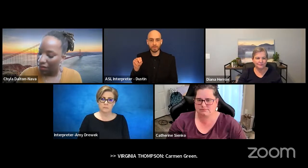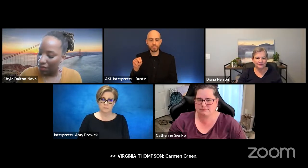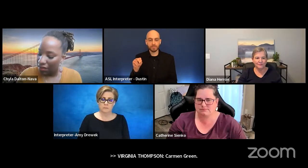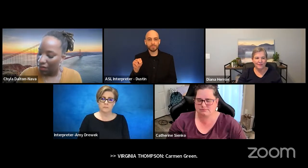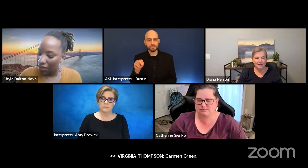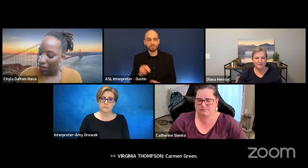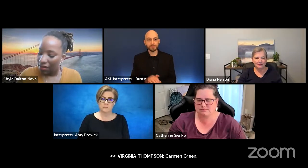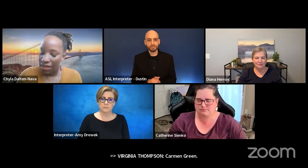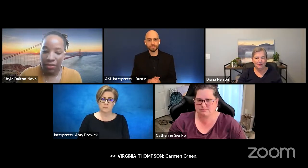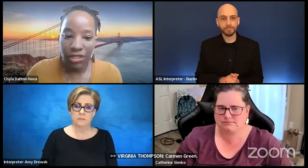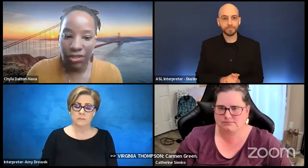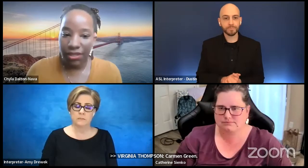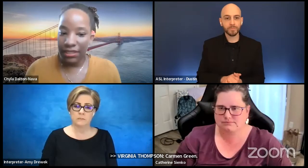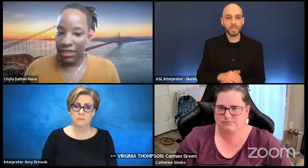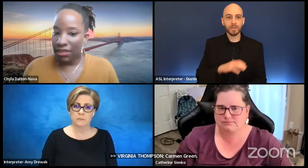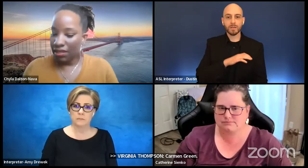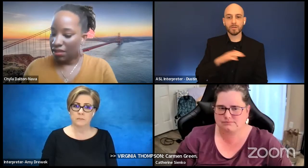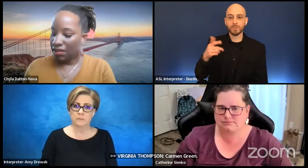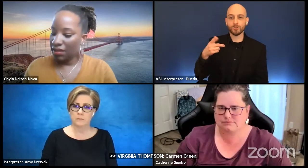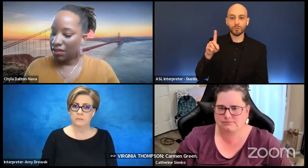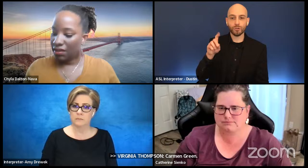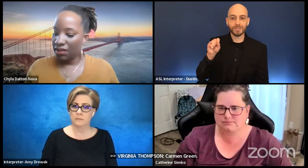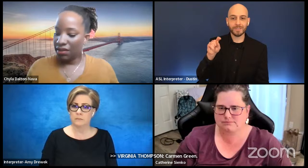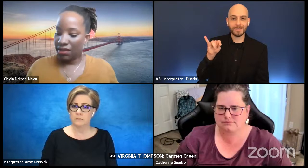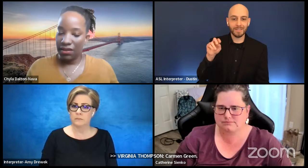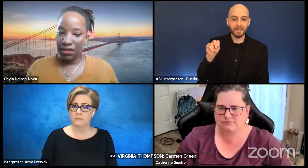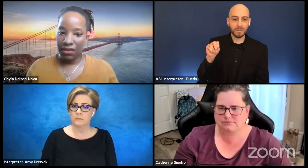Nikki, and Commissioner Goodstein.